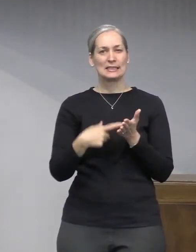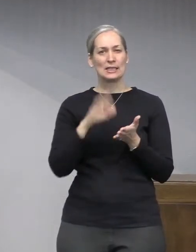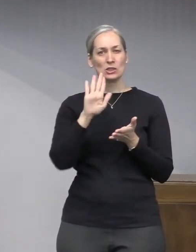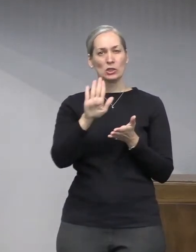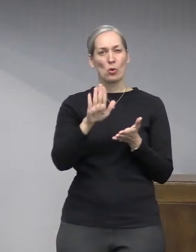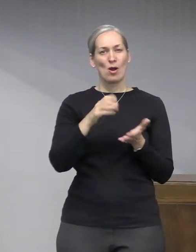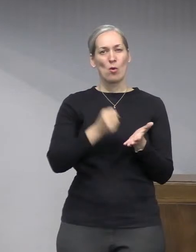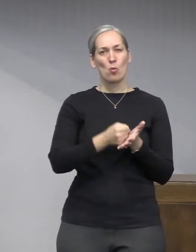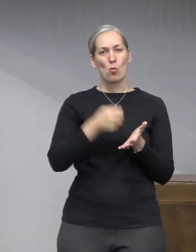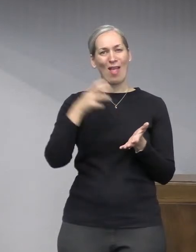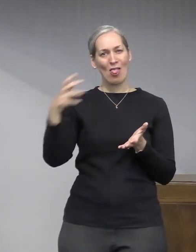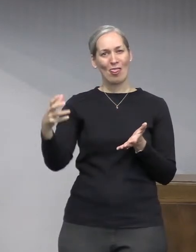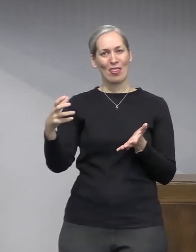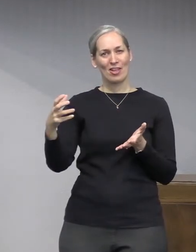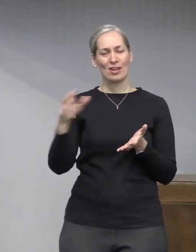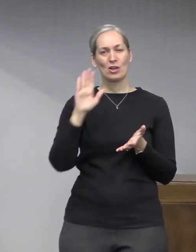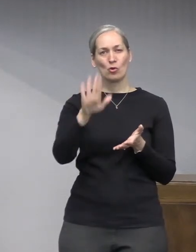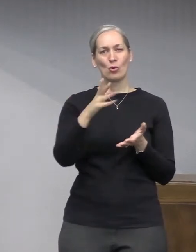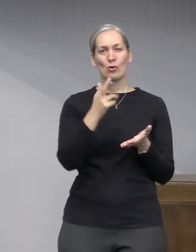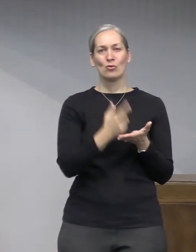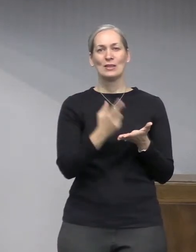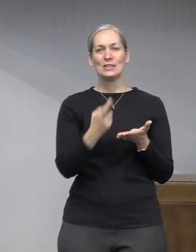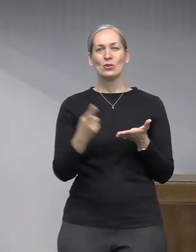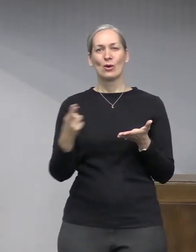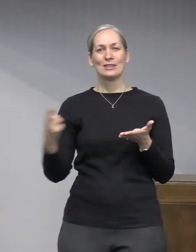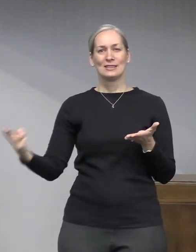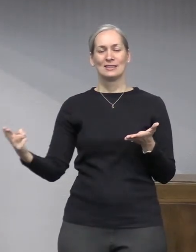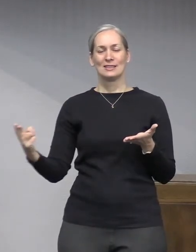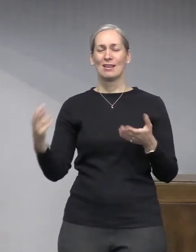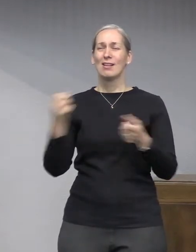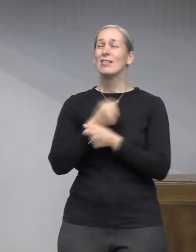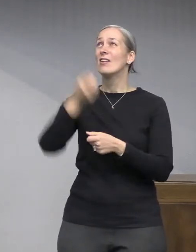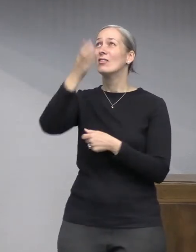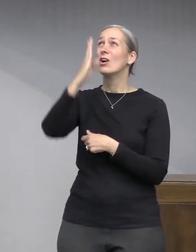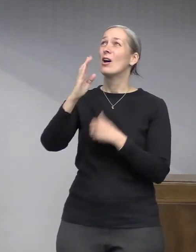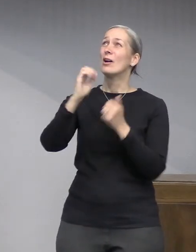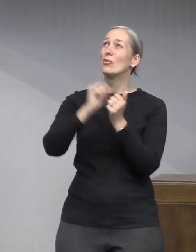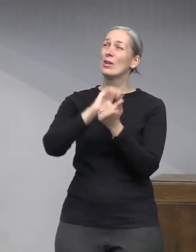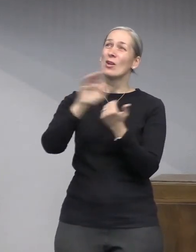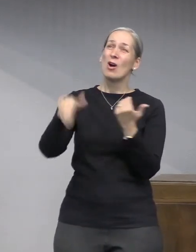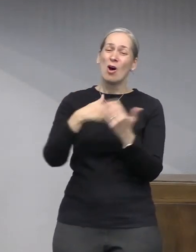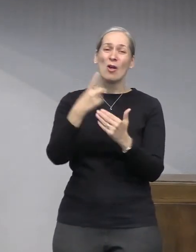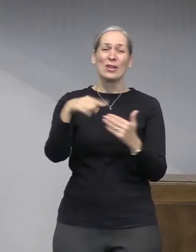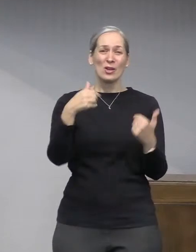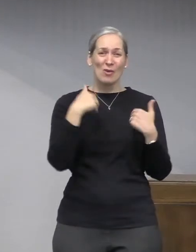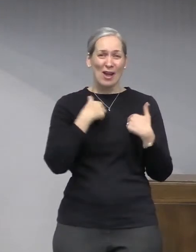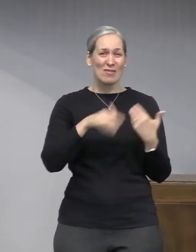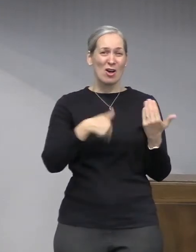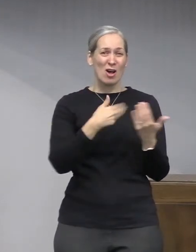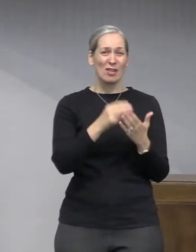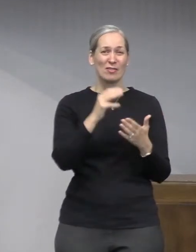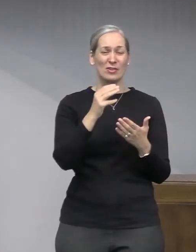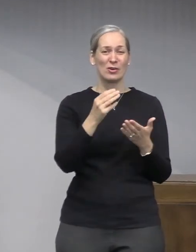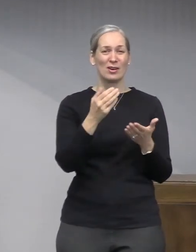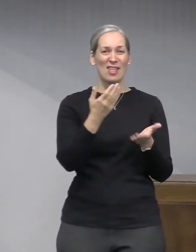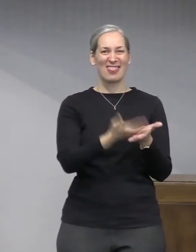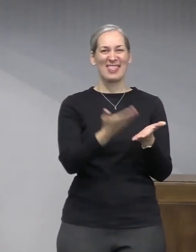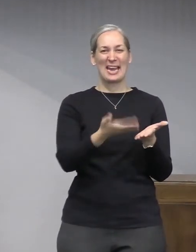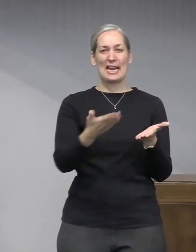wealth, your resources. To love God with all of your material resources. So